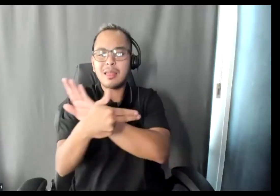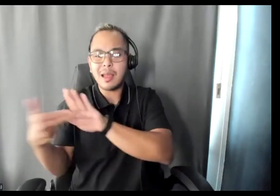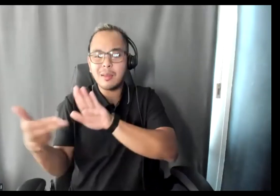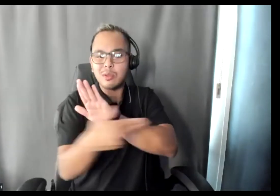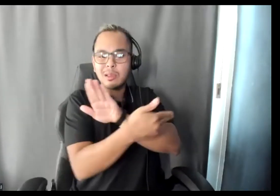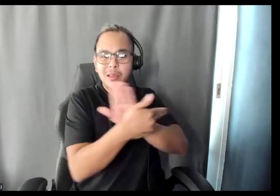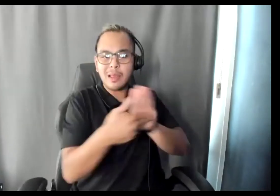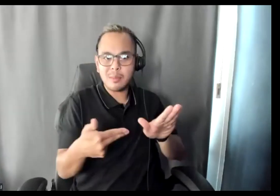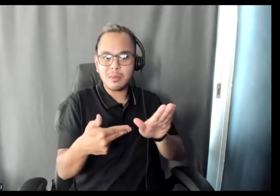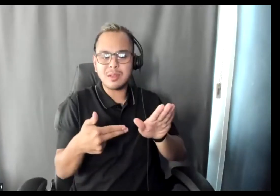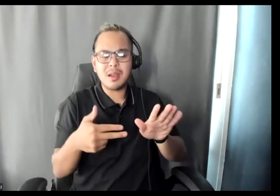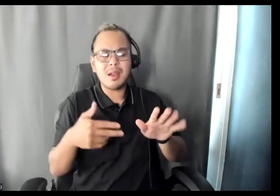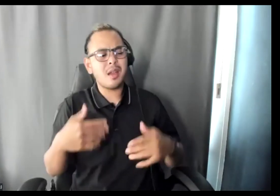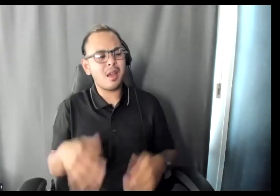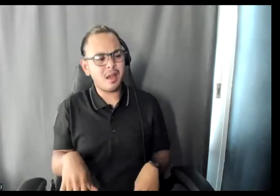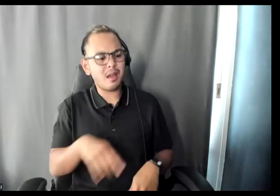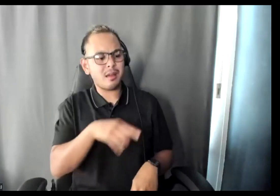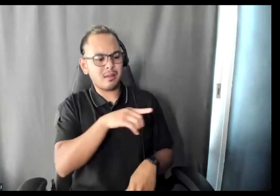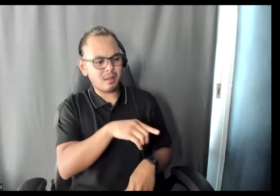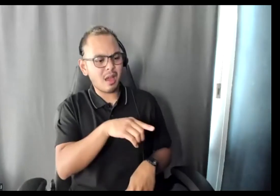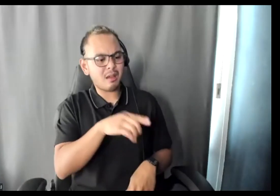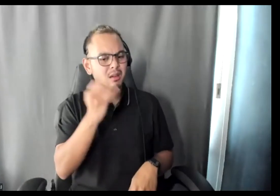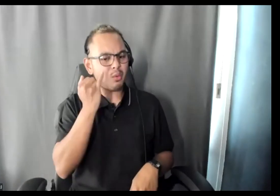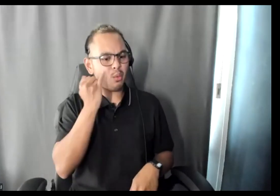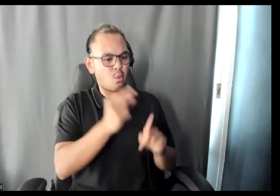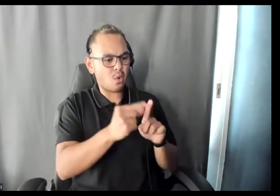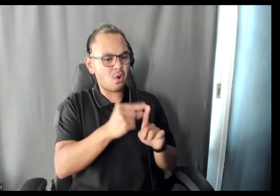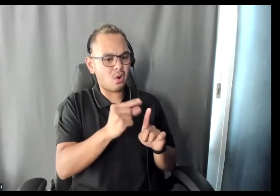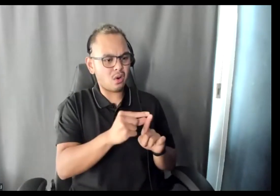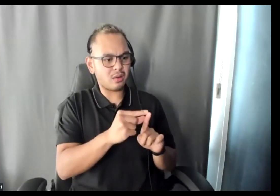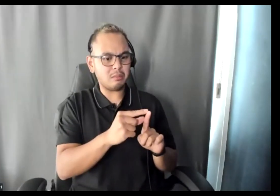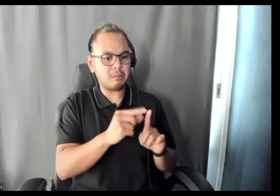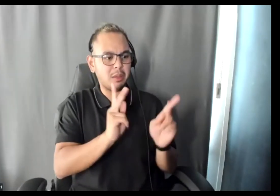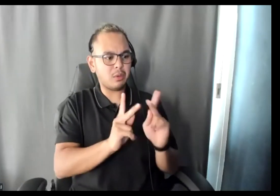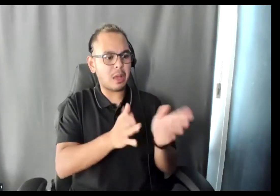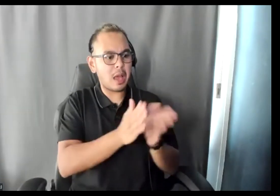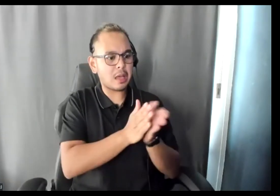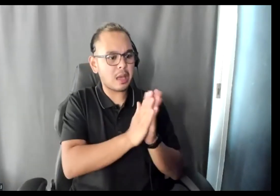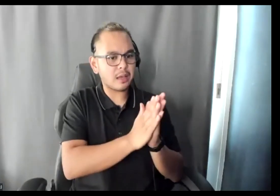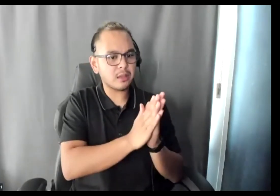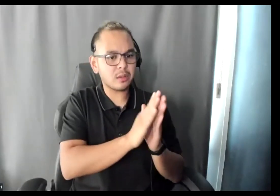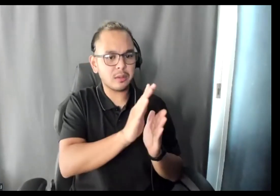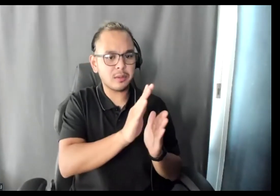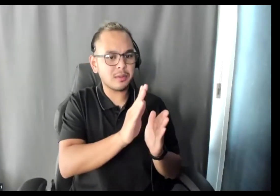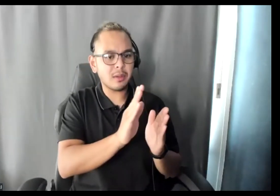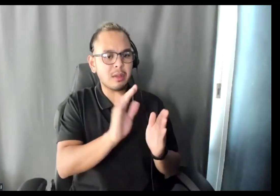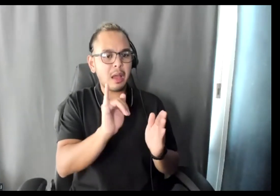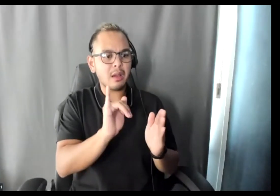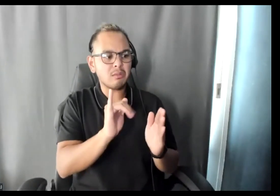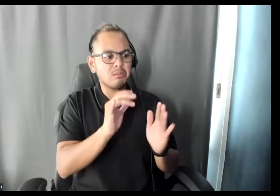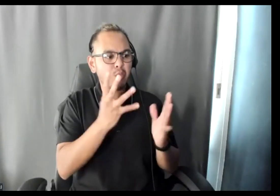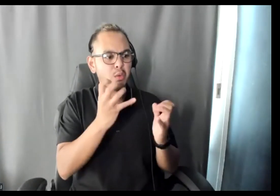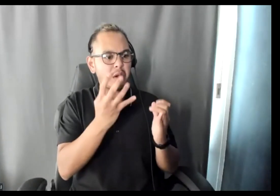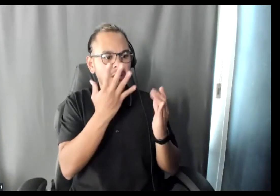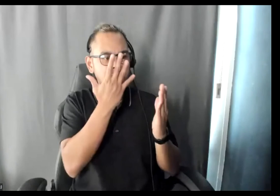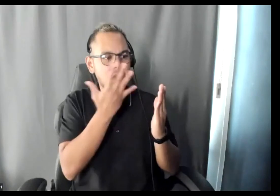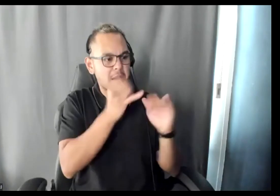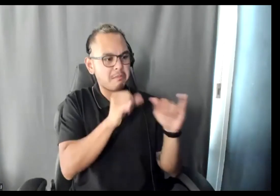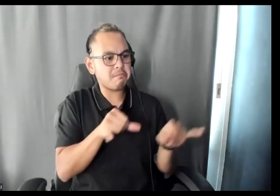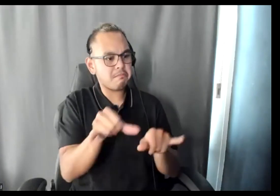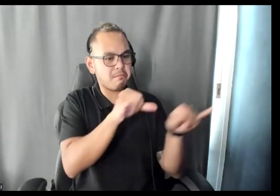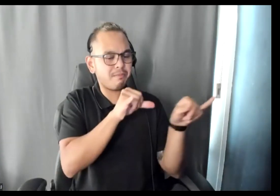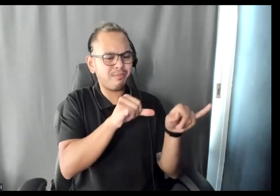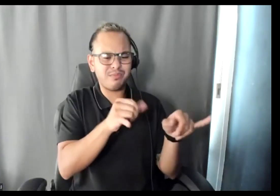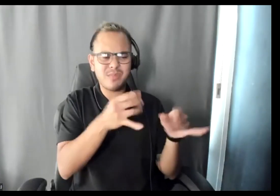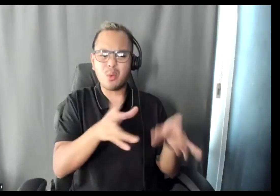hey, that notion that folks are asking for a community where they only want people who look like them. I don't want